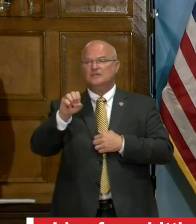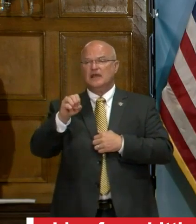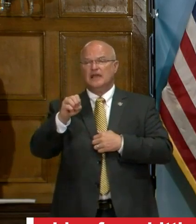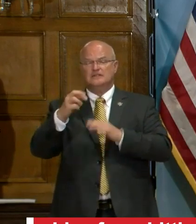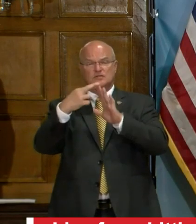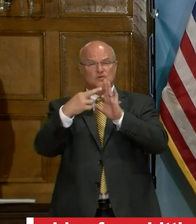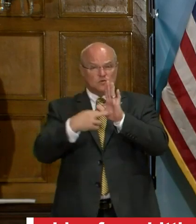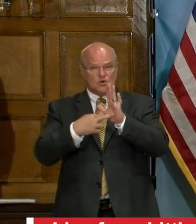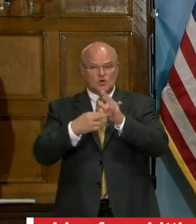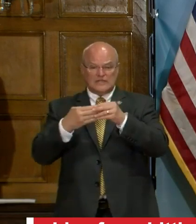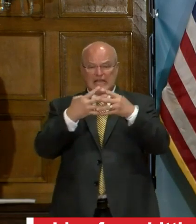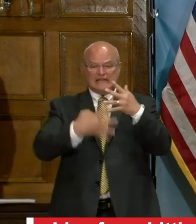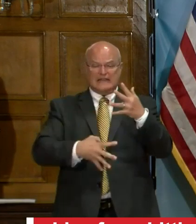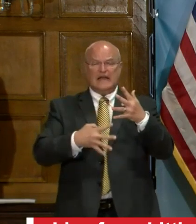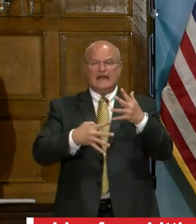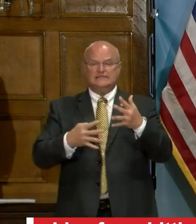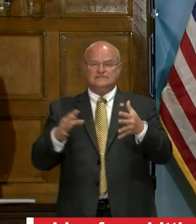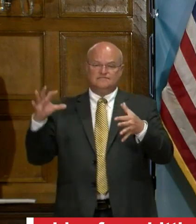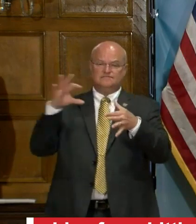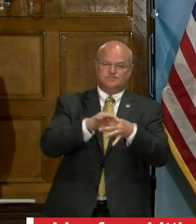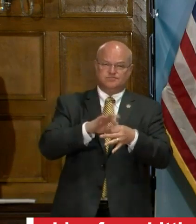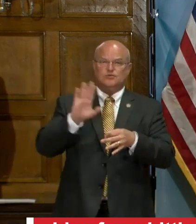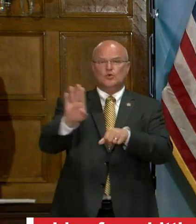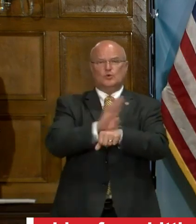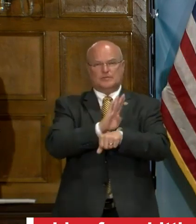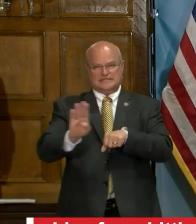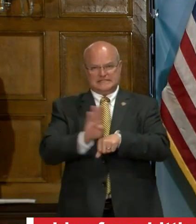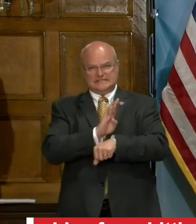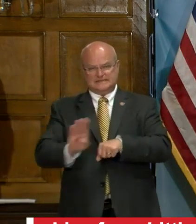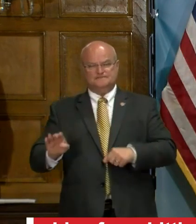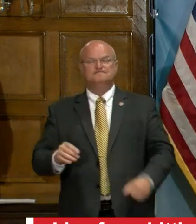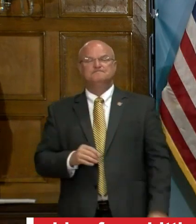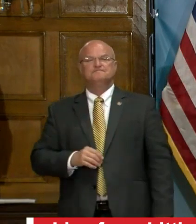regulations or guidelines that might be relevant to your business or activities.